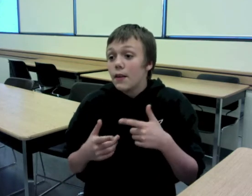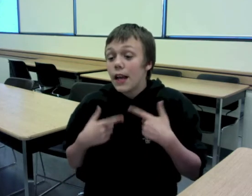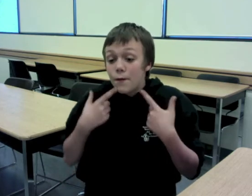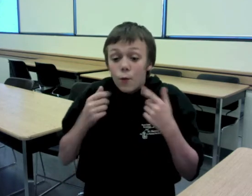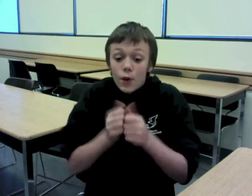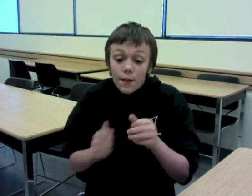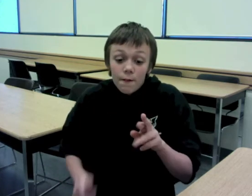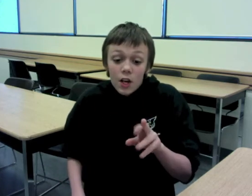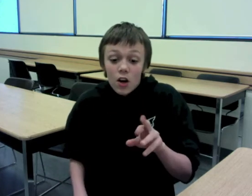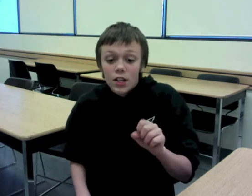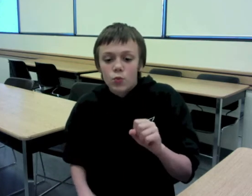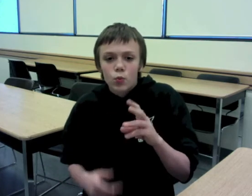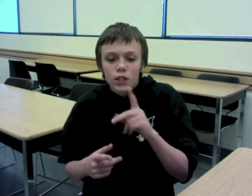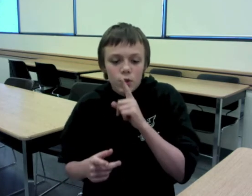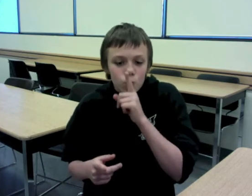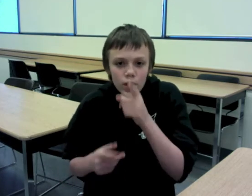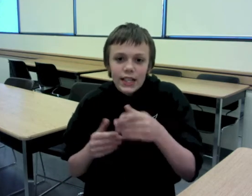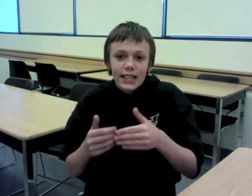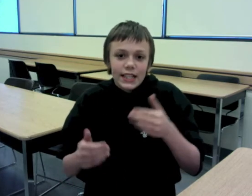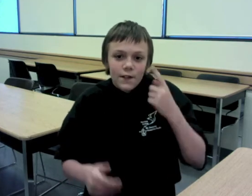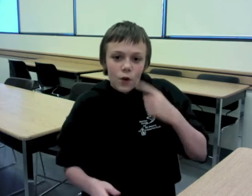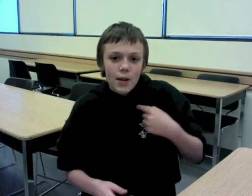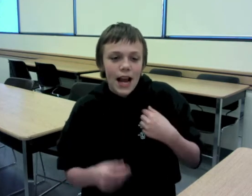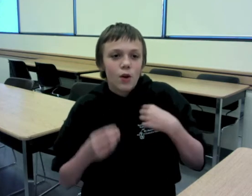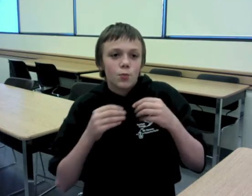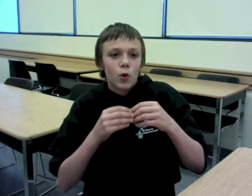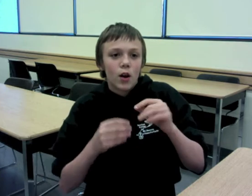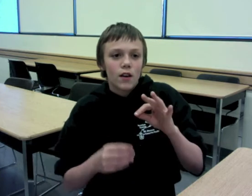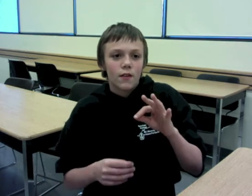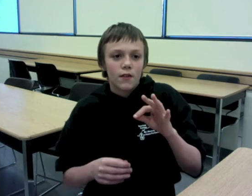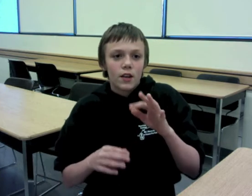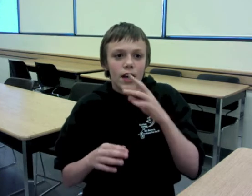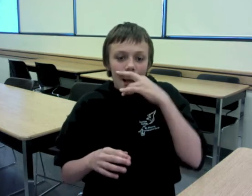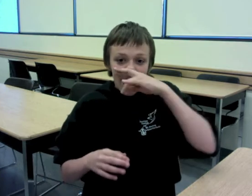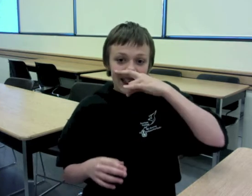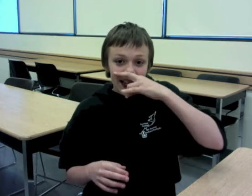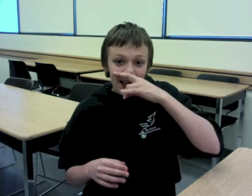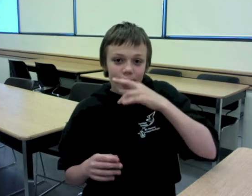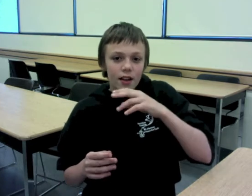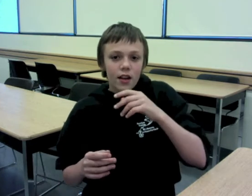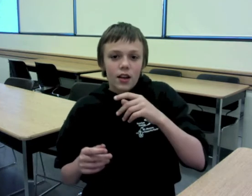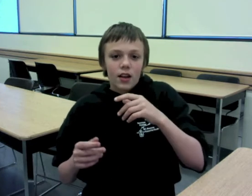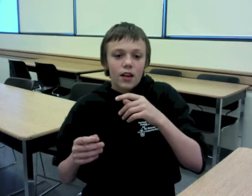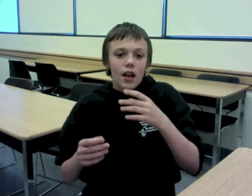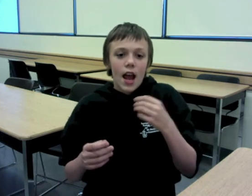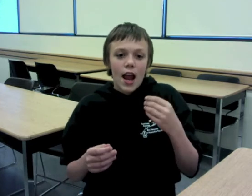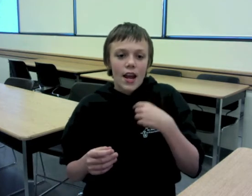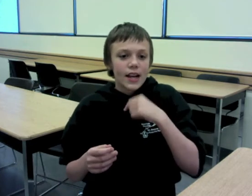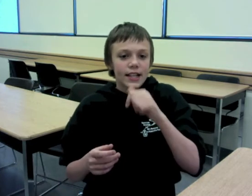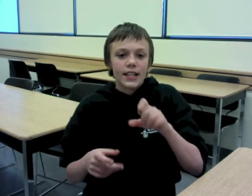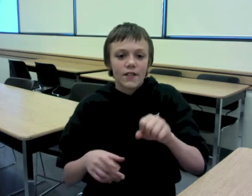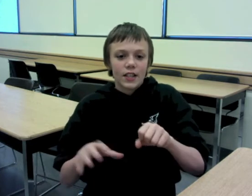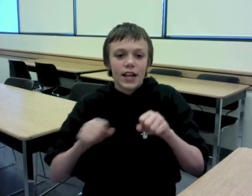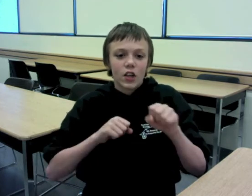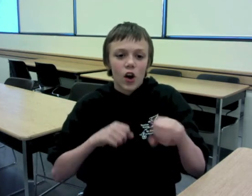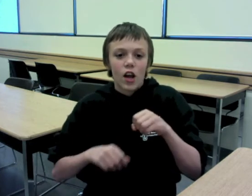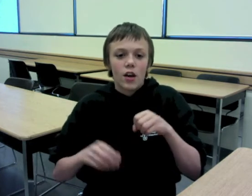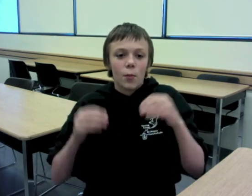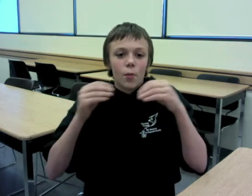life with VRS was really easy for me. I was more of a kid, and I didn't have to take on